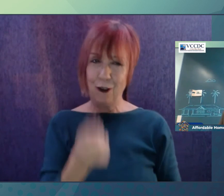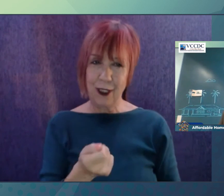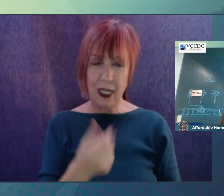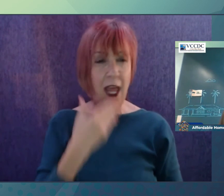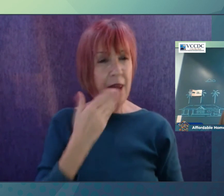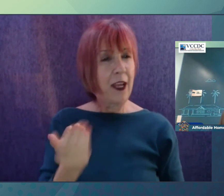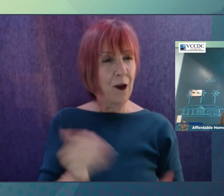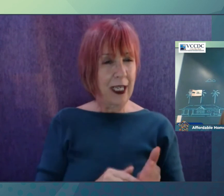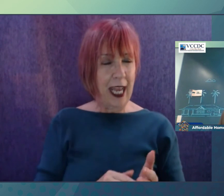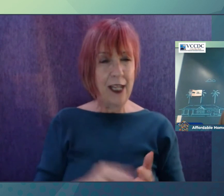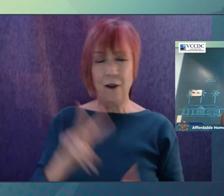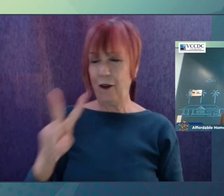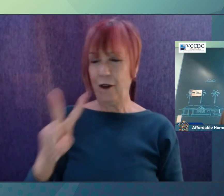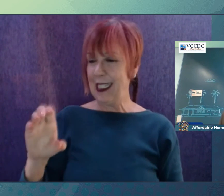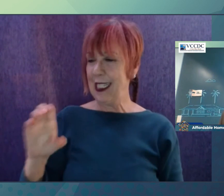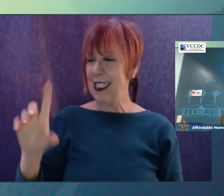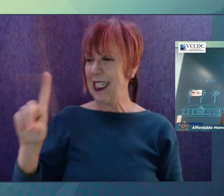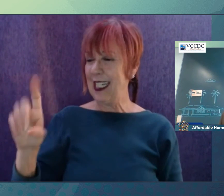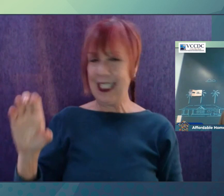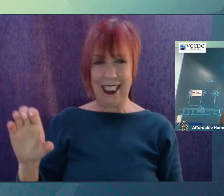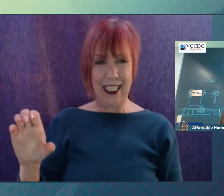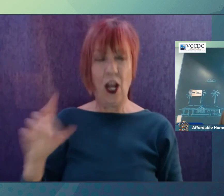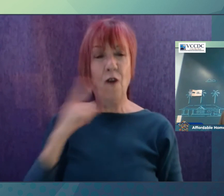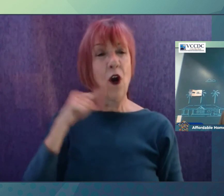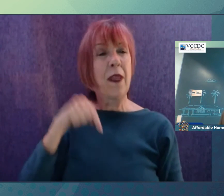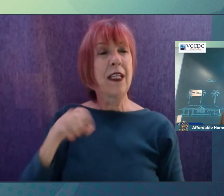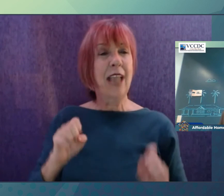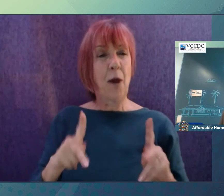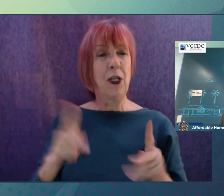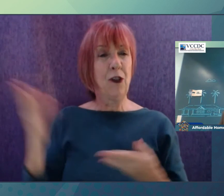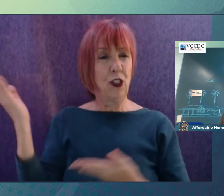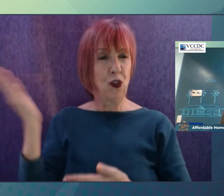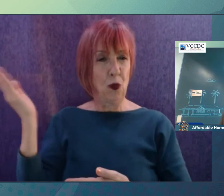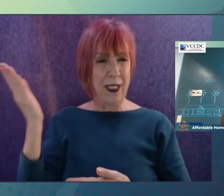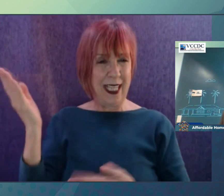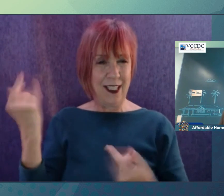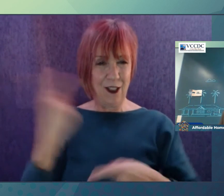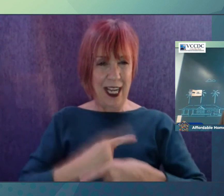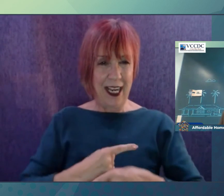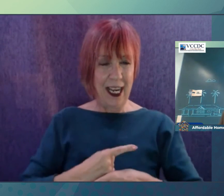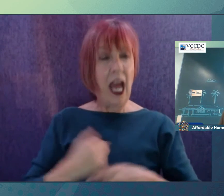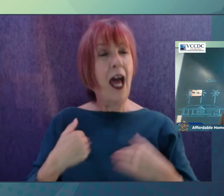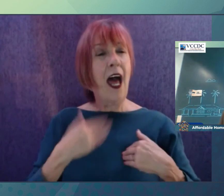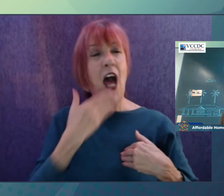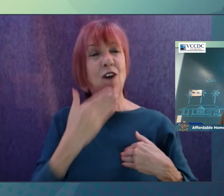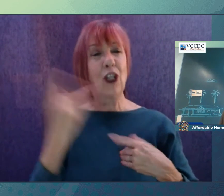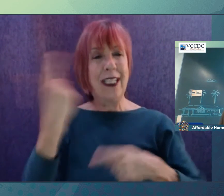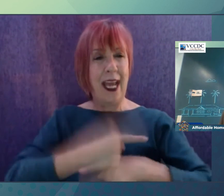again to VCCDC for this opportunity to present this particular program. Have a good day.